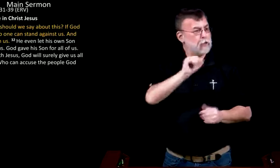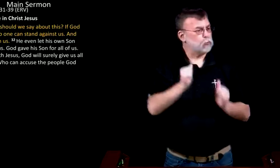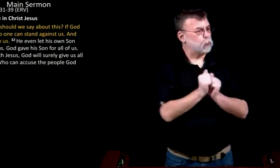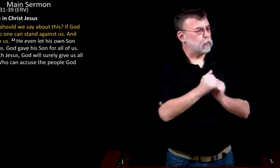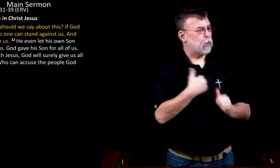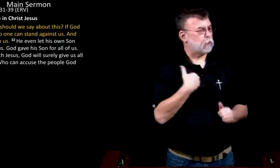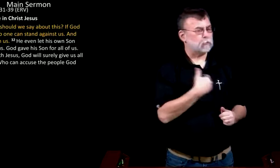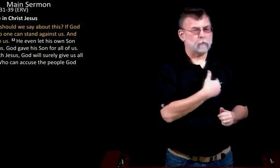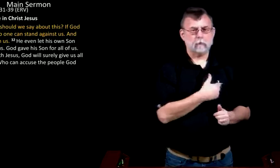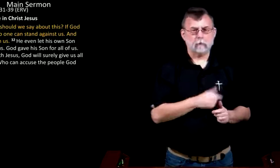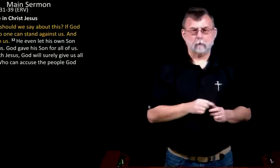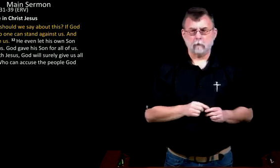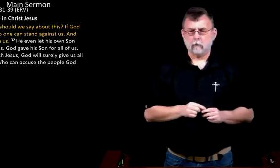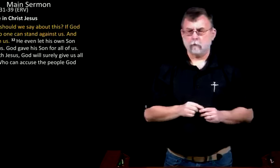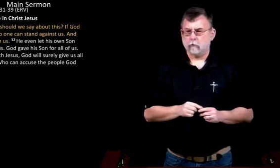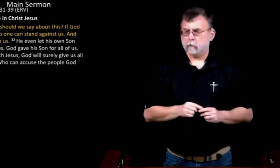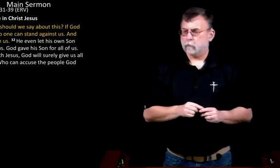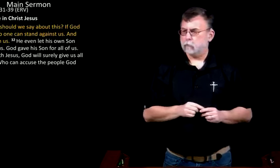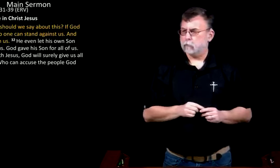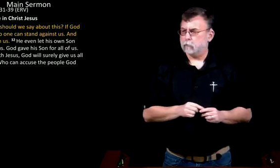And God is with us.